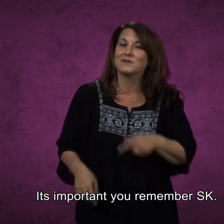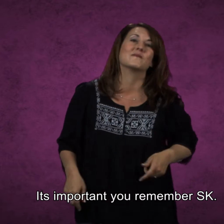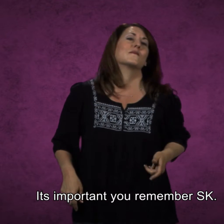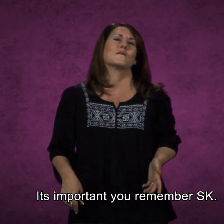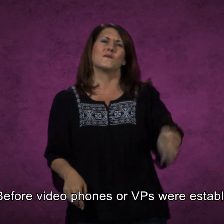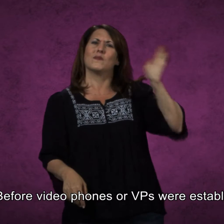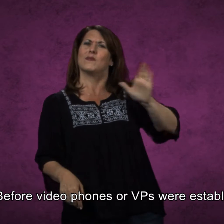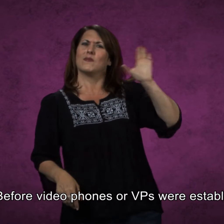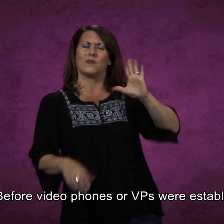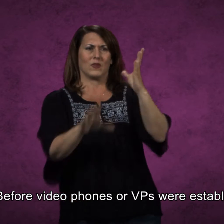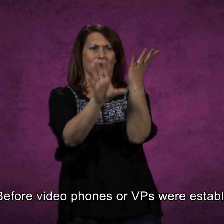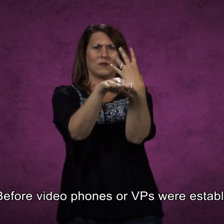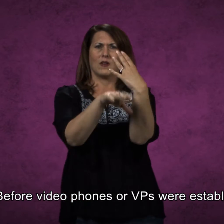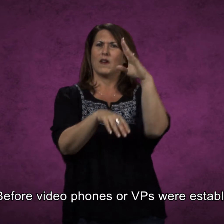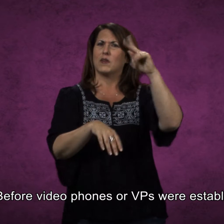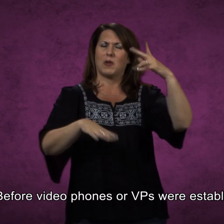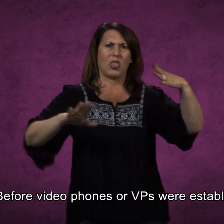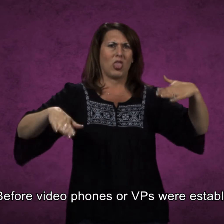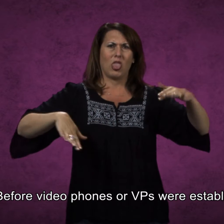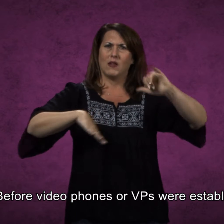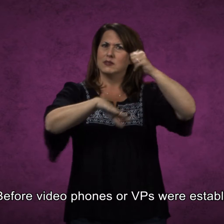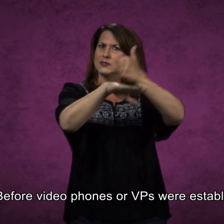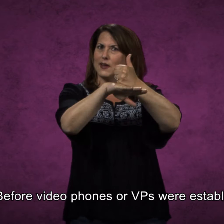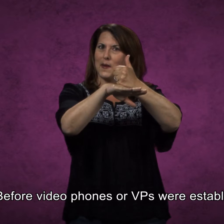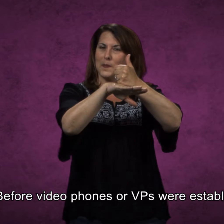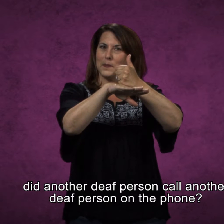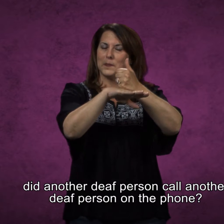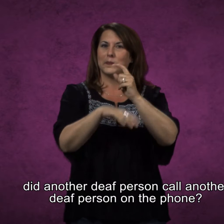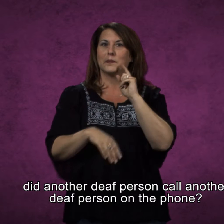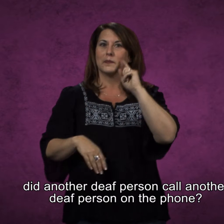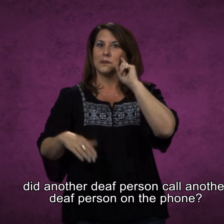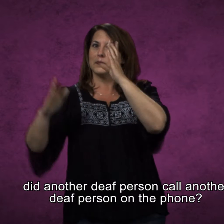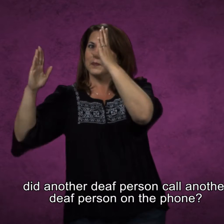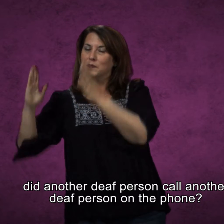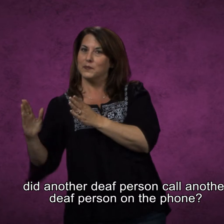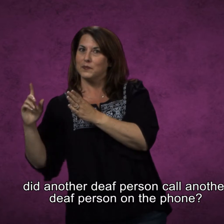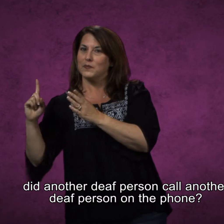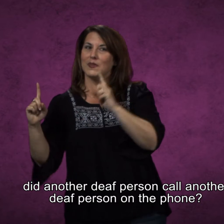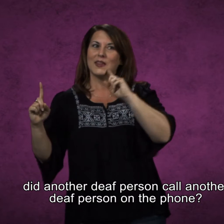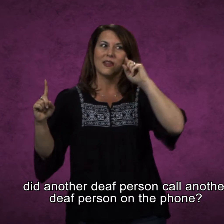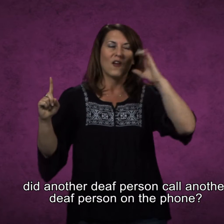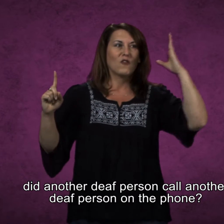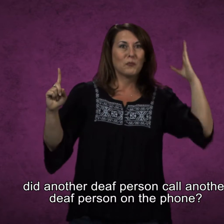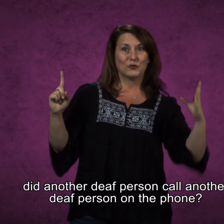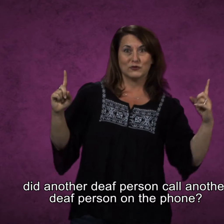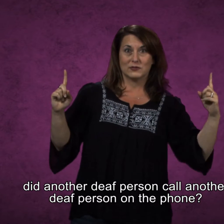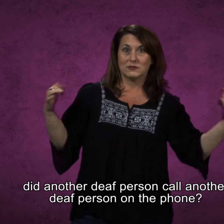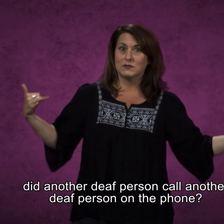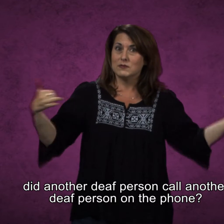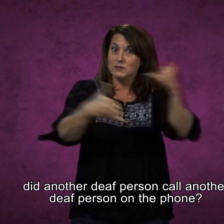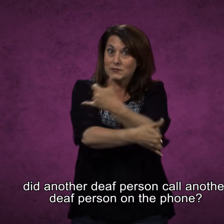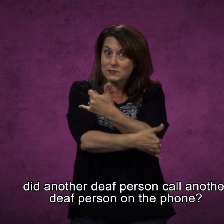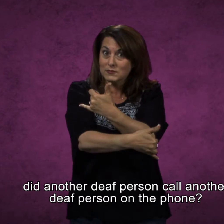SK. Before video phones or VPs were established, did a deaf person call another deaf person on the